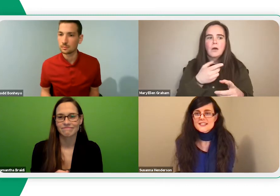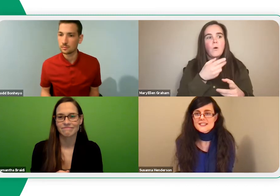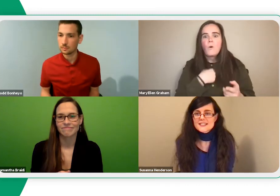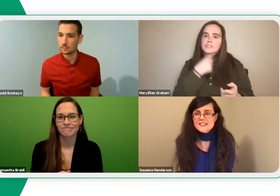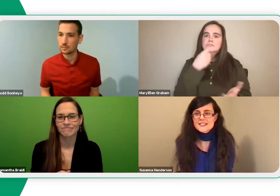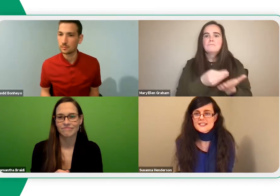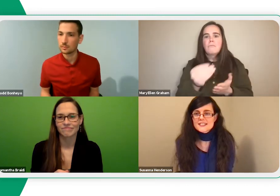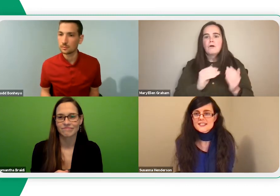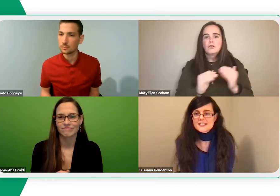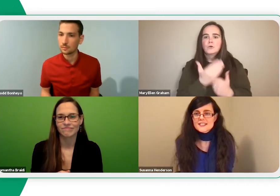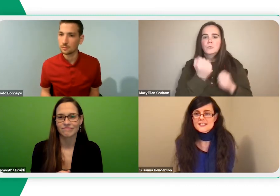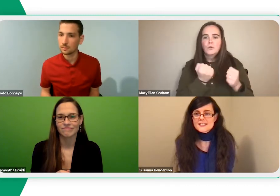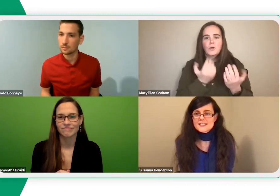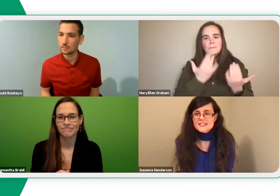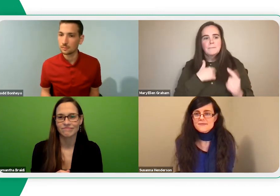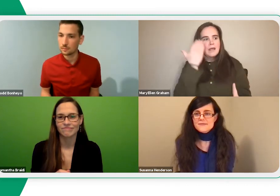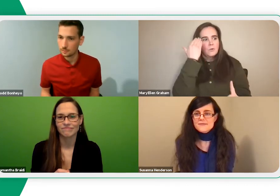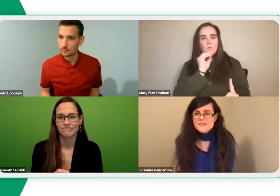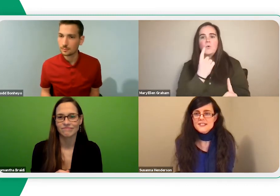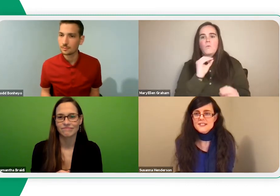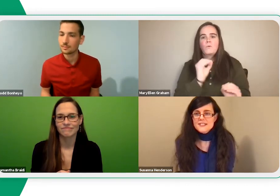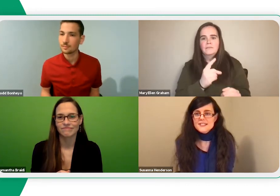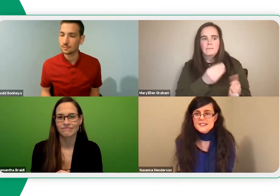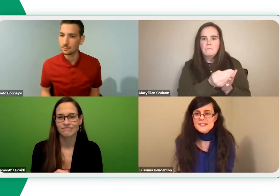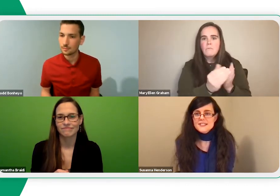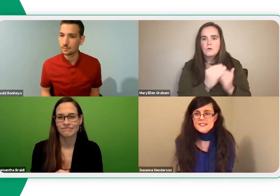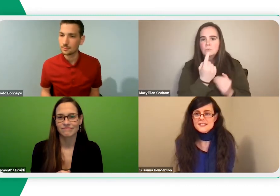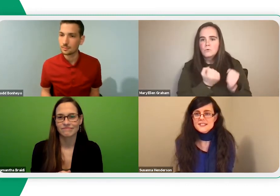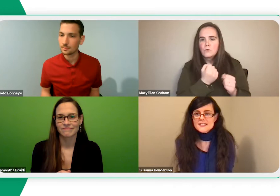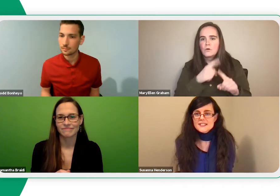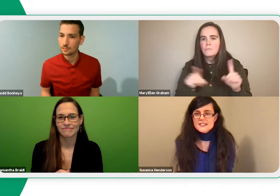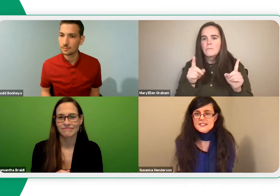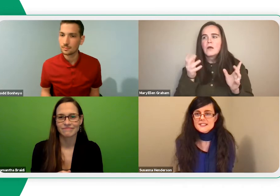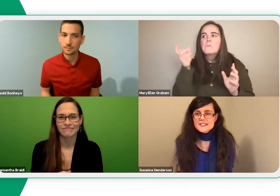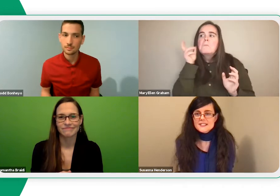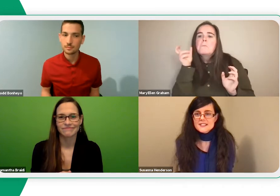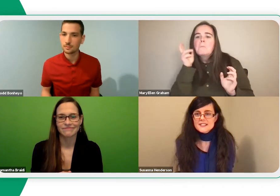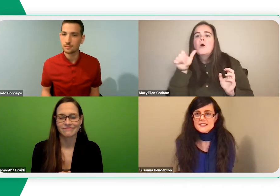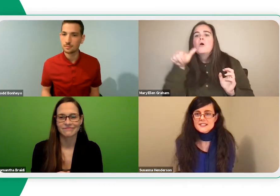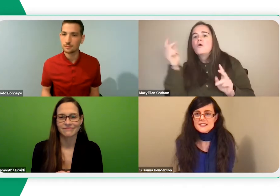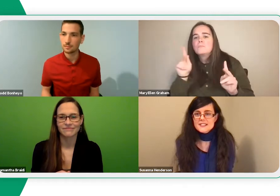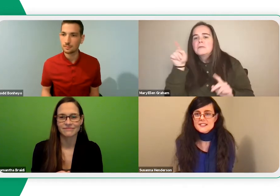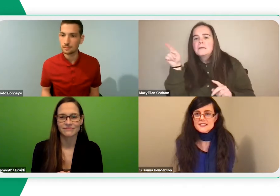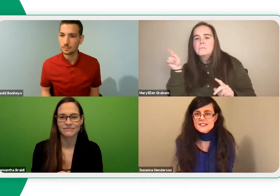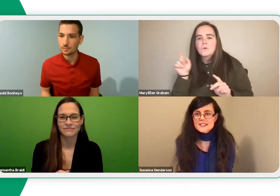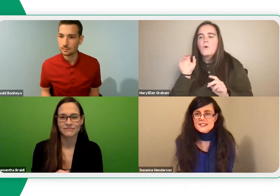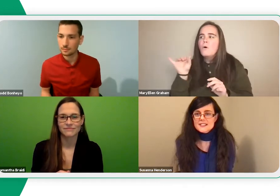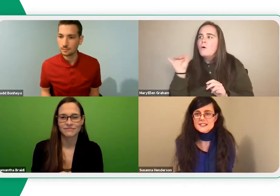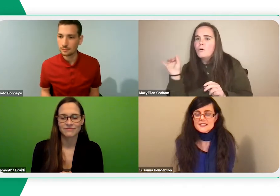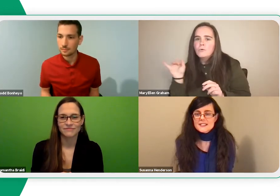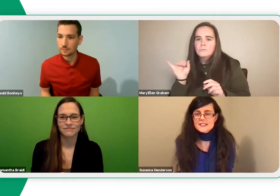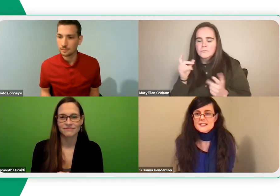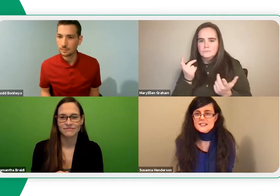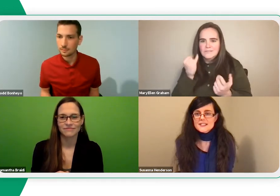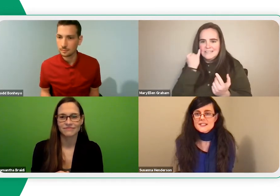incidental learning that you just hear other people talking about, right? Maybe I don't know anyone who's just bought a